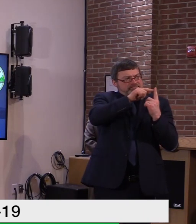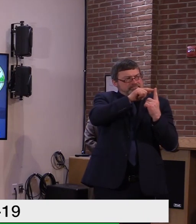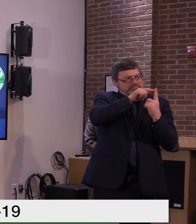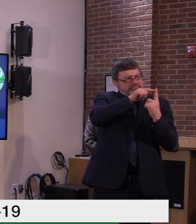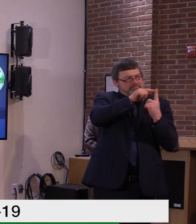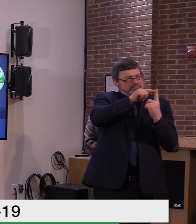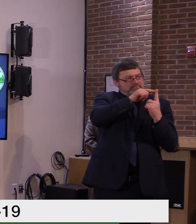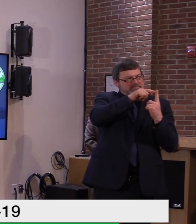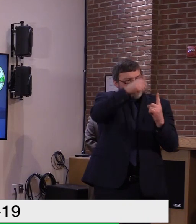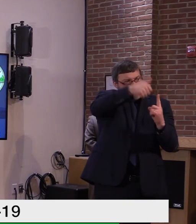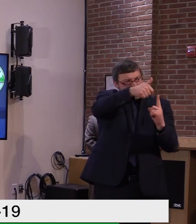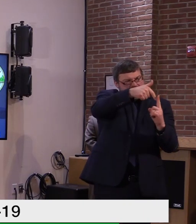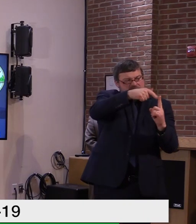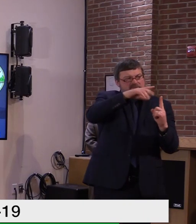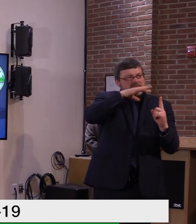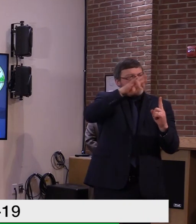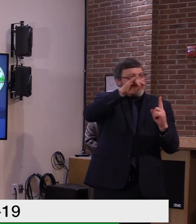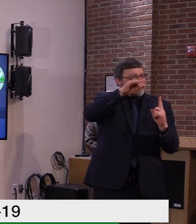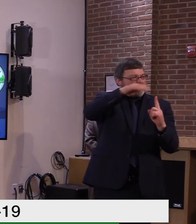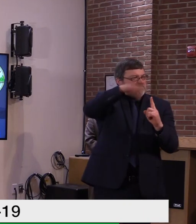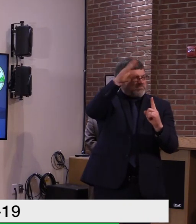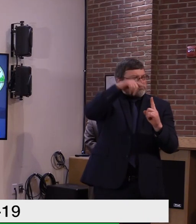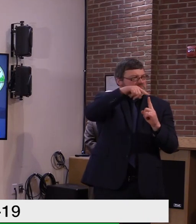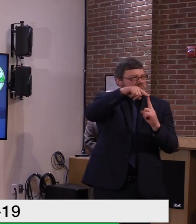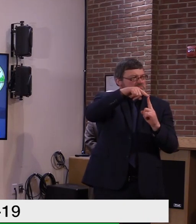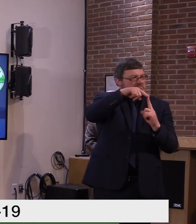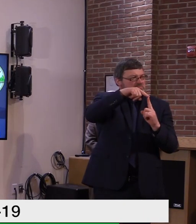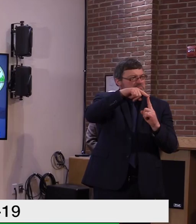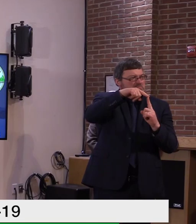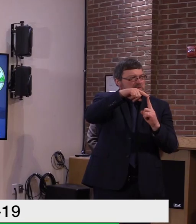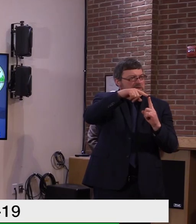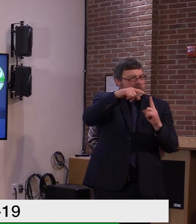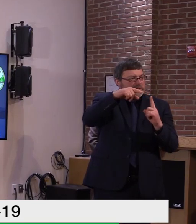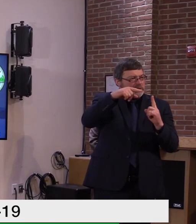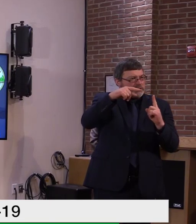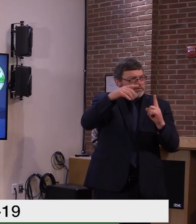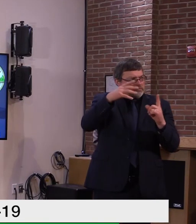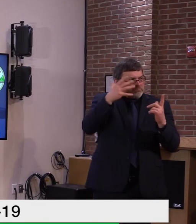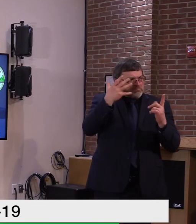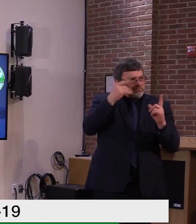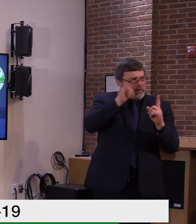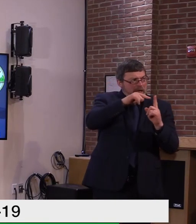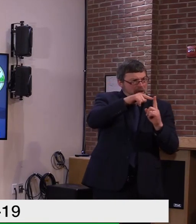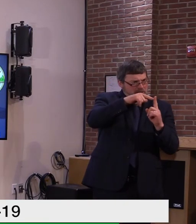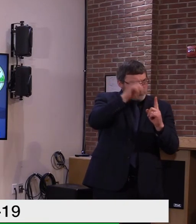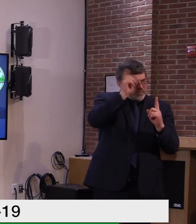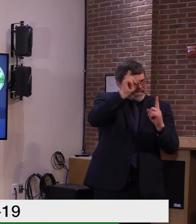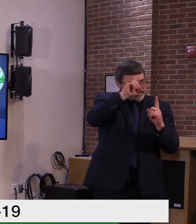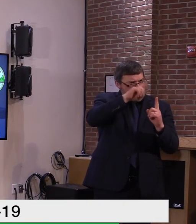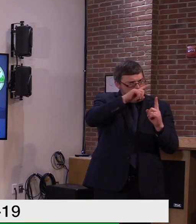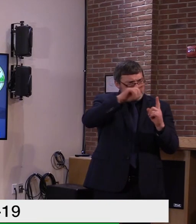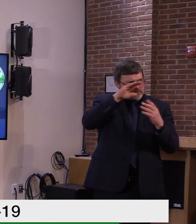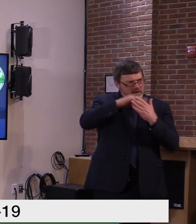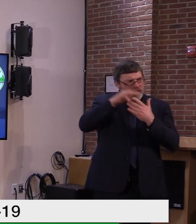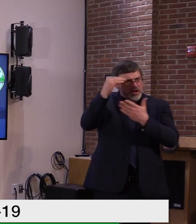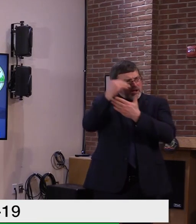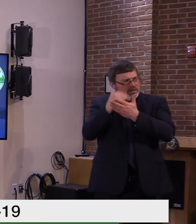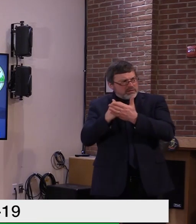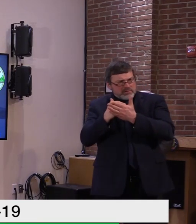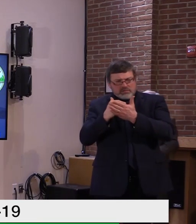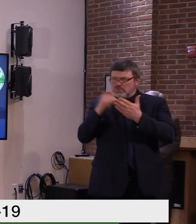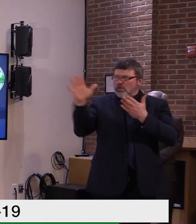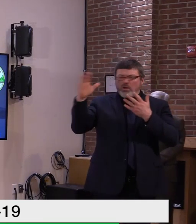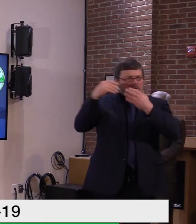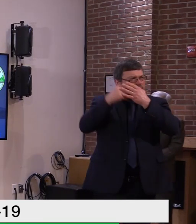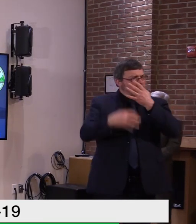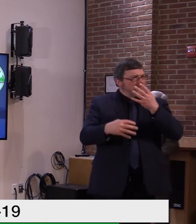to get on their vaccination list. And he's wondering, well, I thought there wasn't a list, and what should he do? Are the pharmacies sort of operating